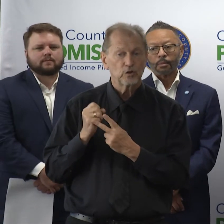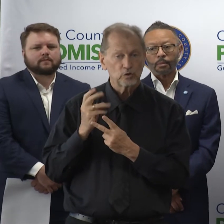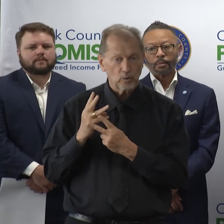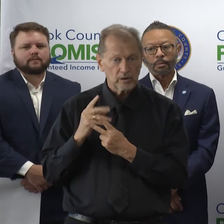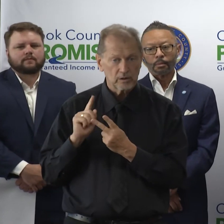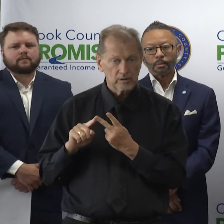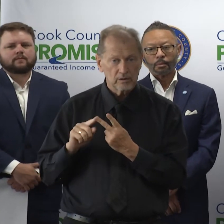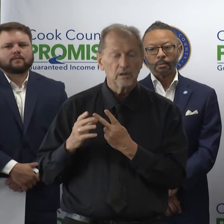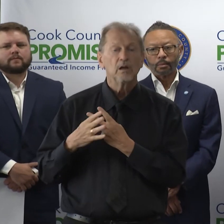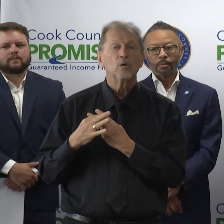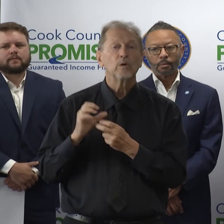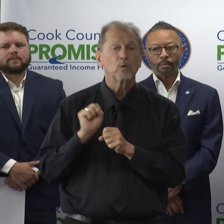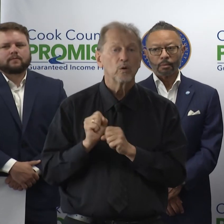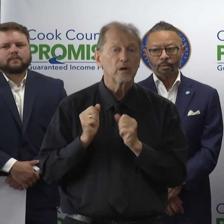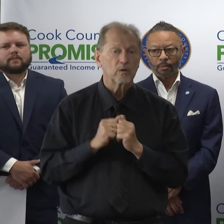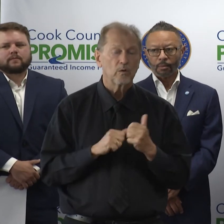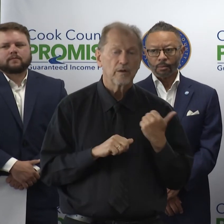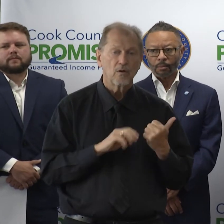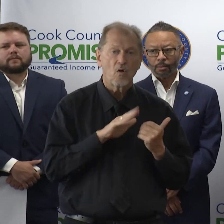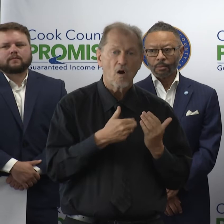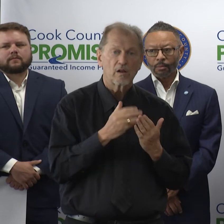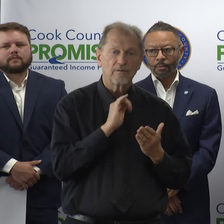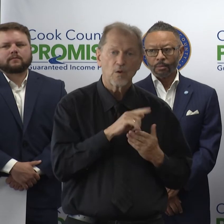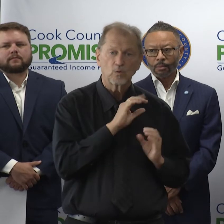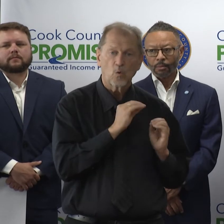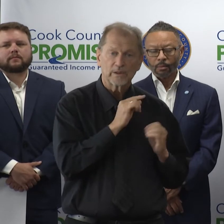government, GiveDirectly, AKIT, all the